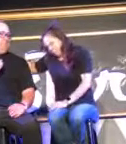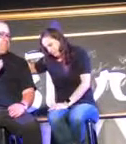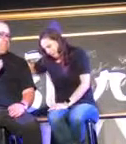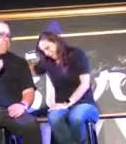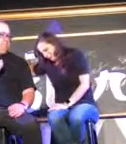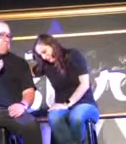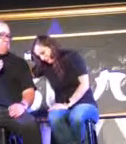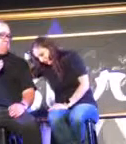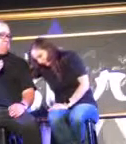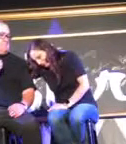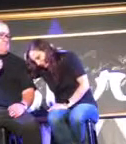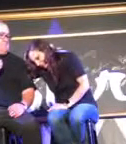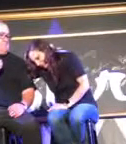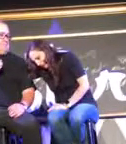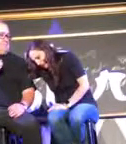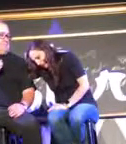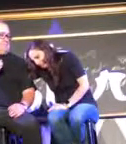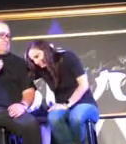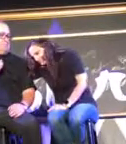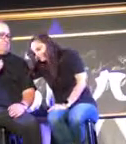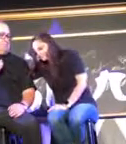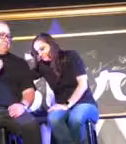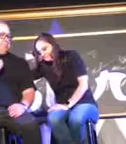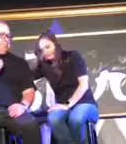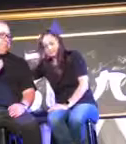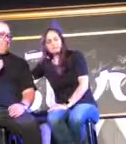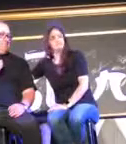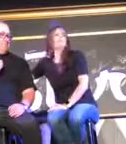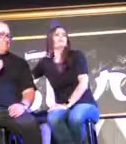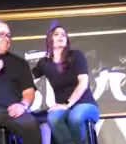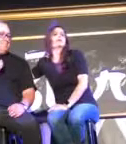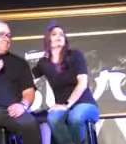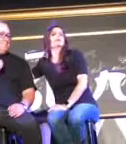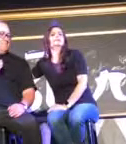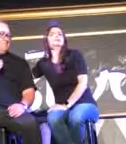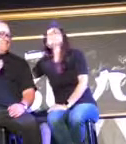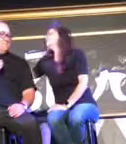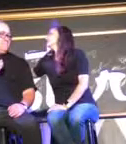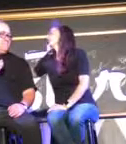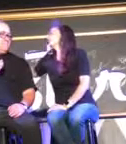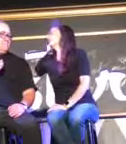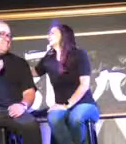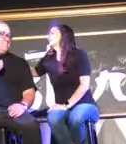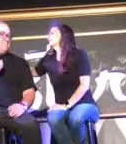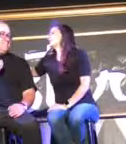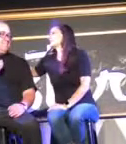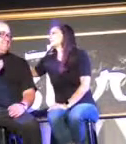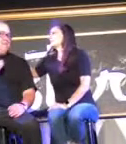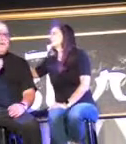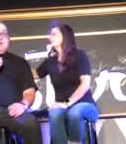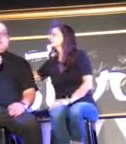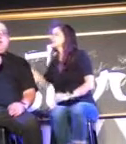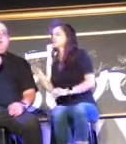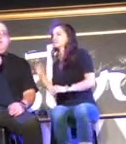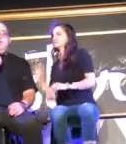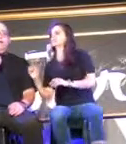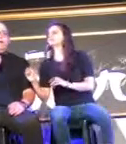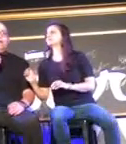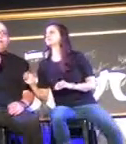wow, things got pretty heavy there. What do you guys want to see this time? Action! See some action. So,